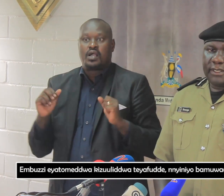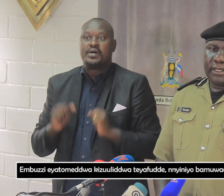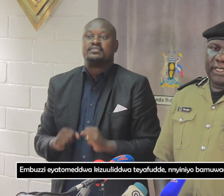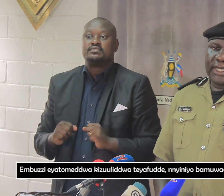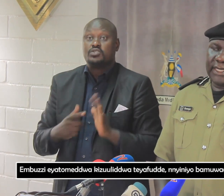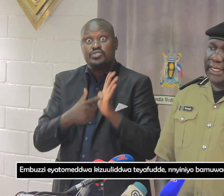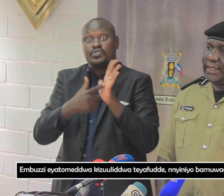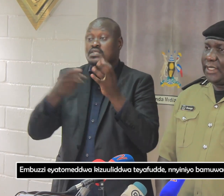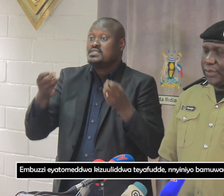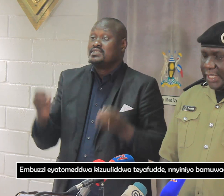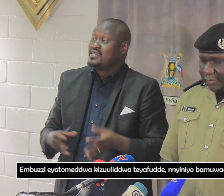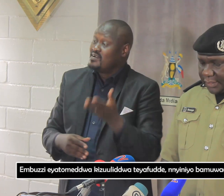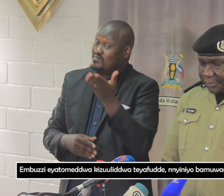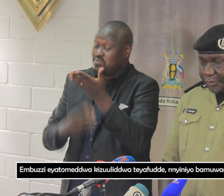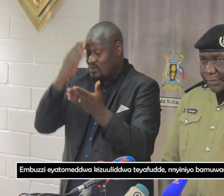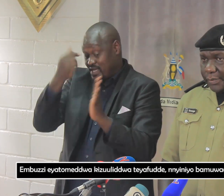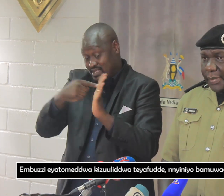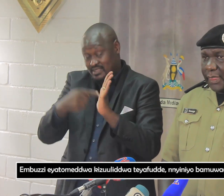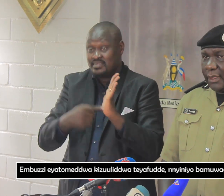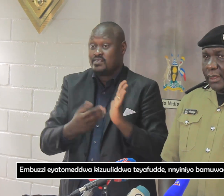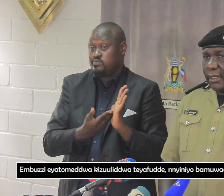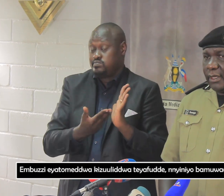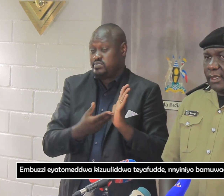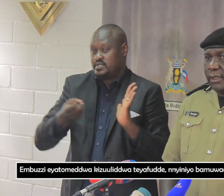violate the guidelines that were given.